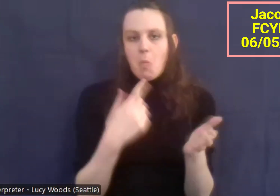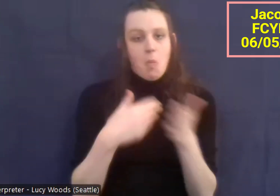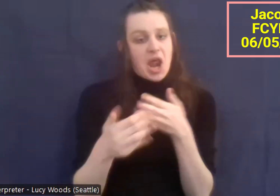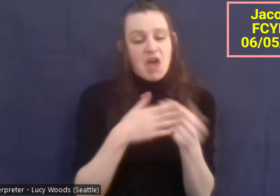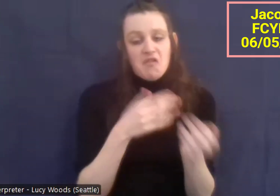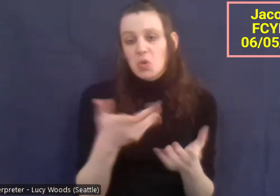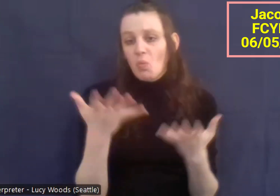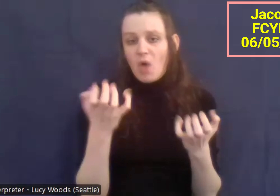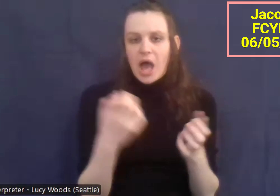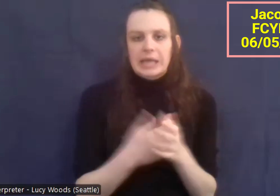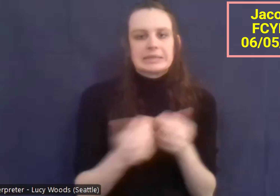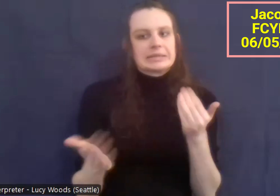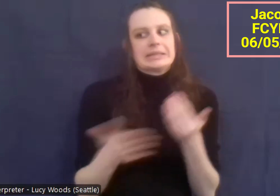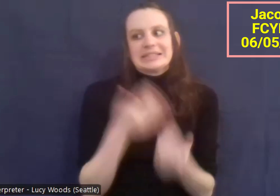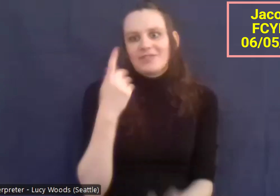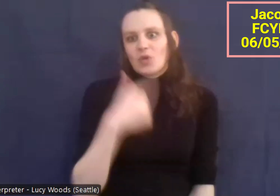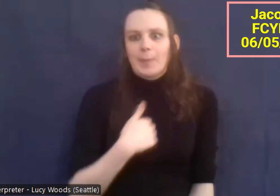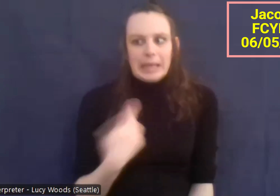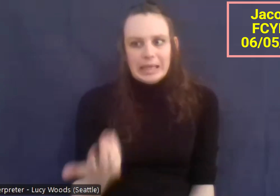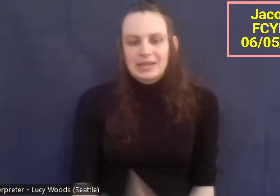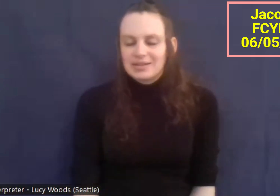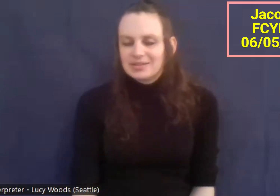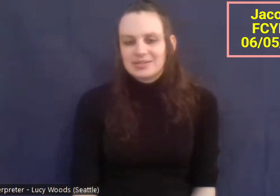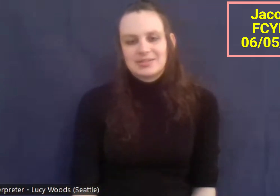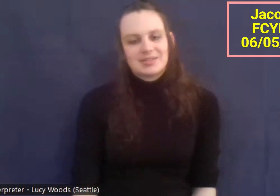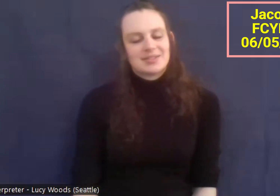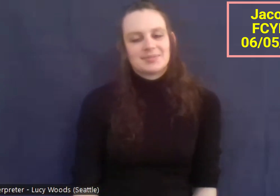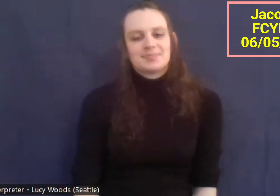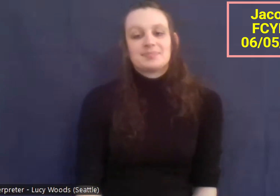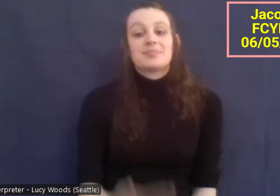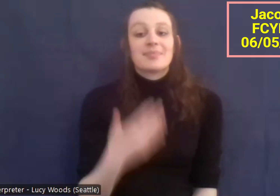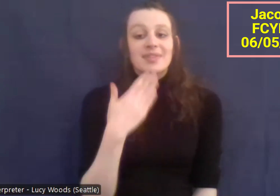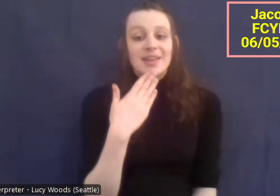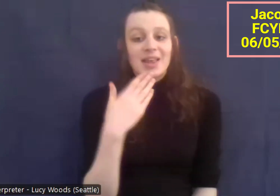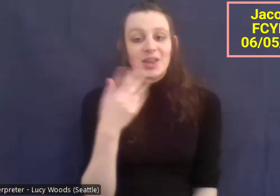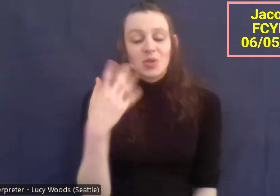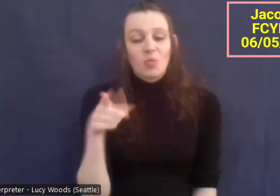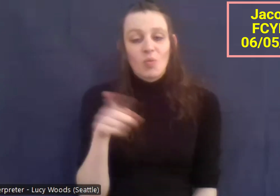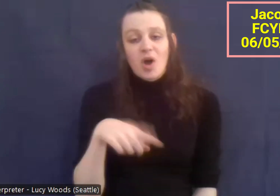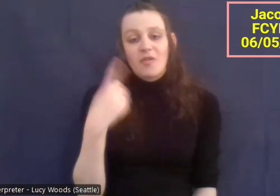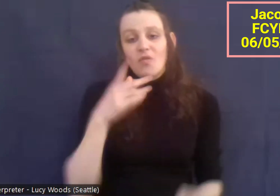an easy out for me. So thank you all for letting me be of